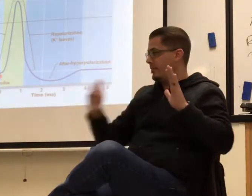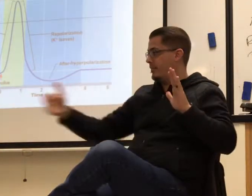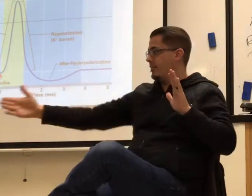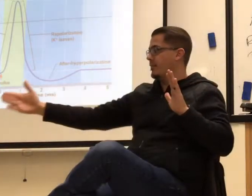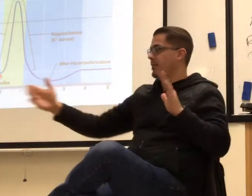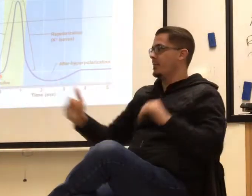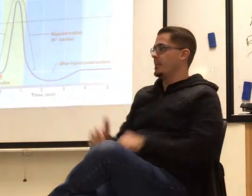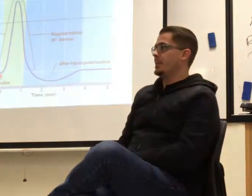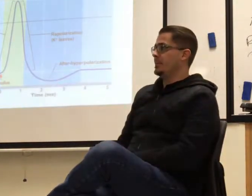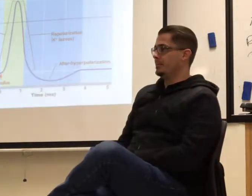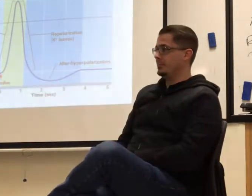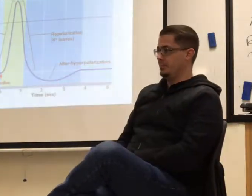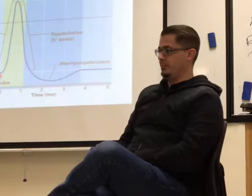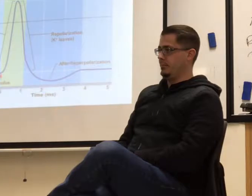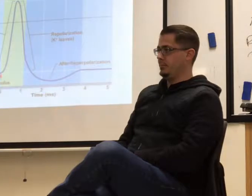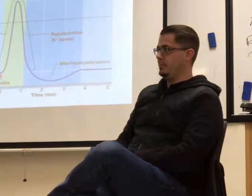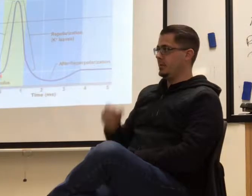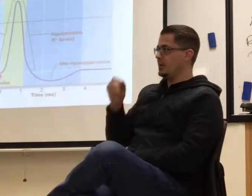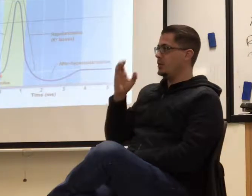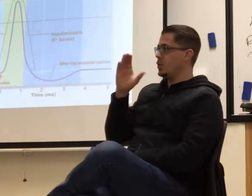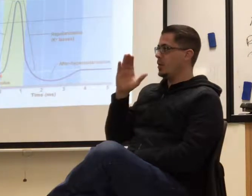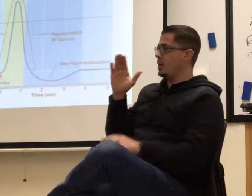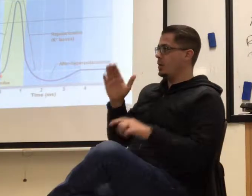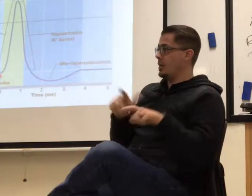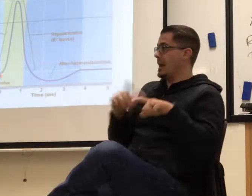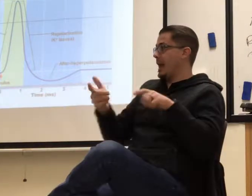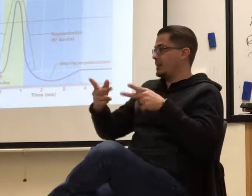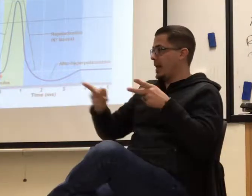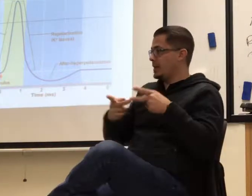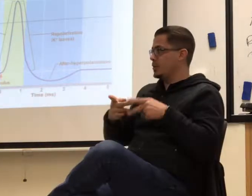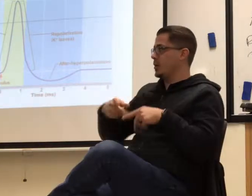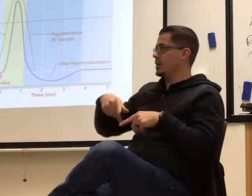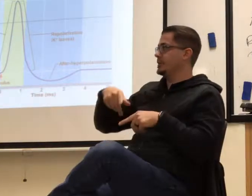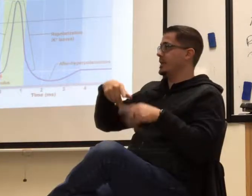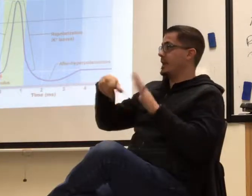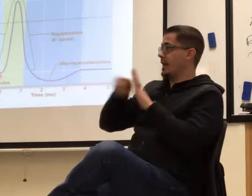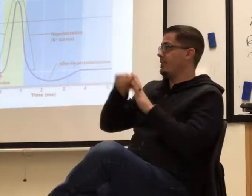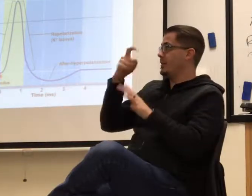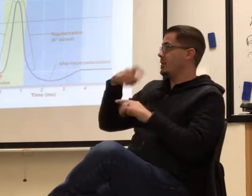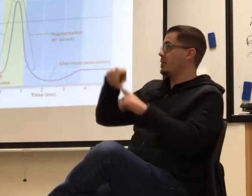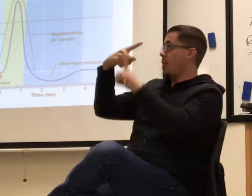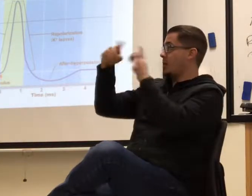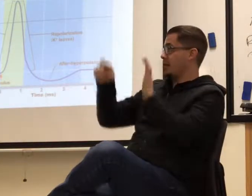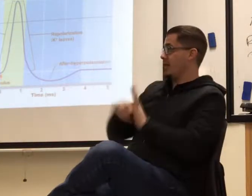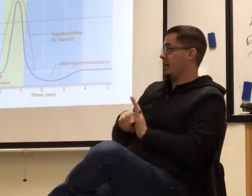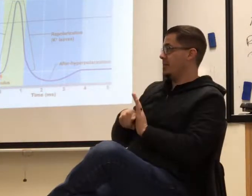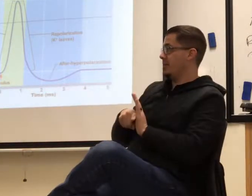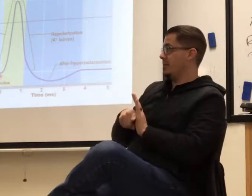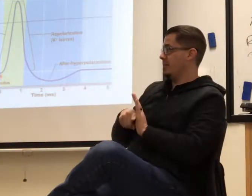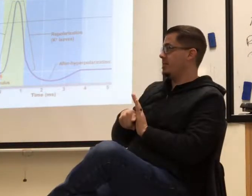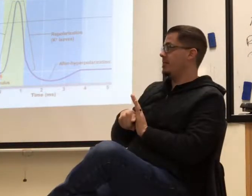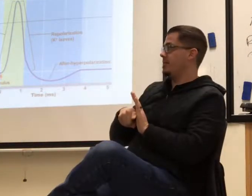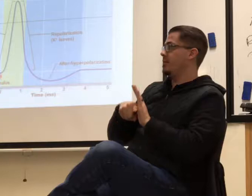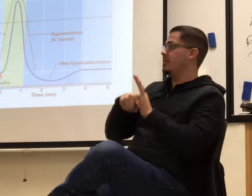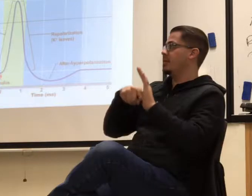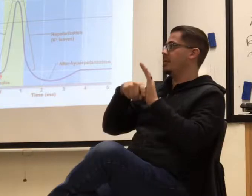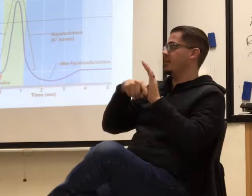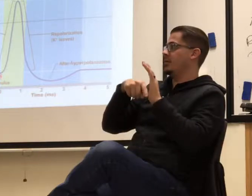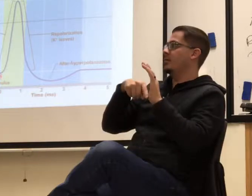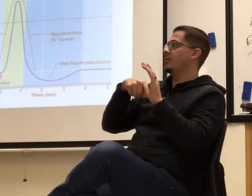so you go to the next place where it's negative because positive is attracted to negative. So then these become positive. You kind of